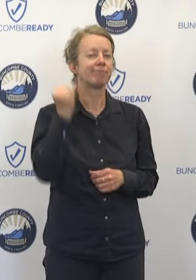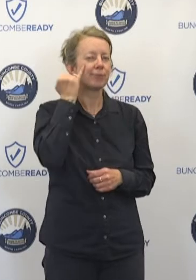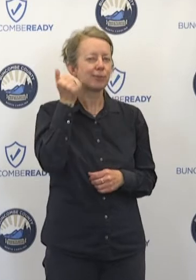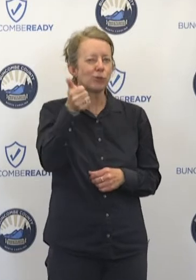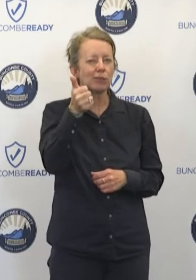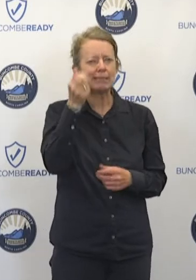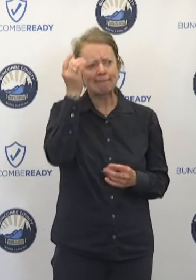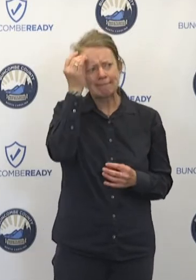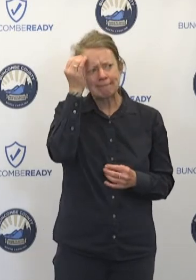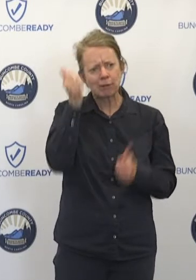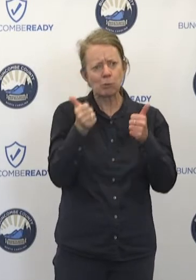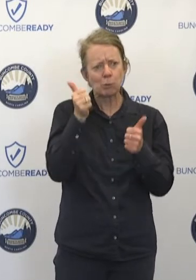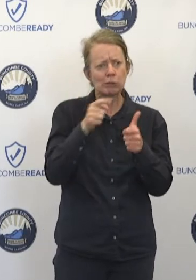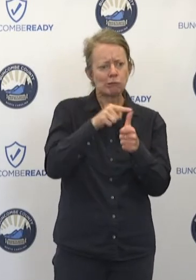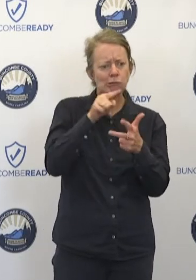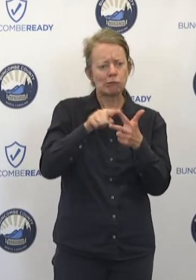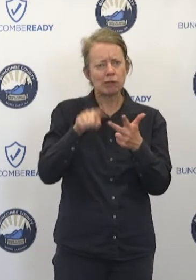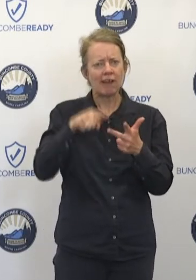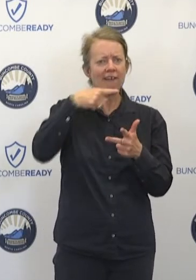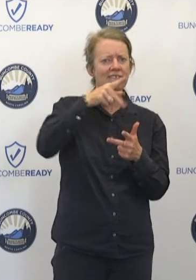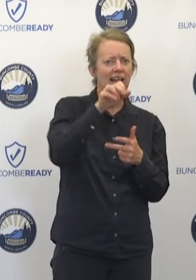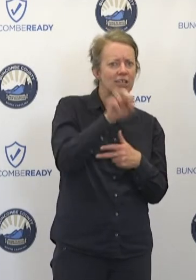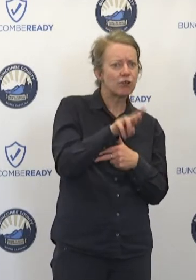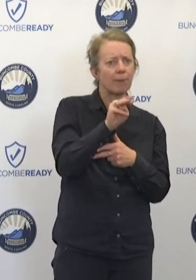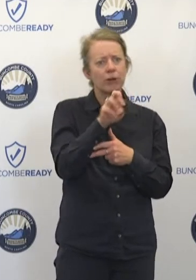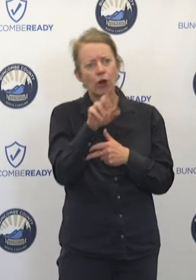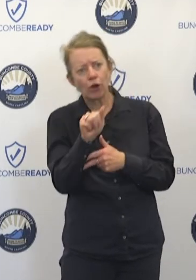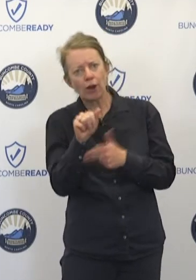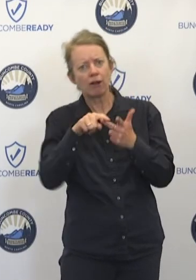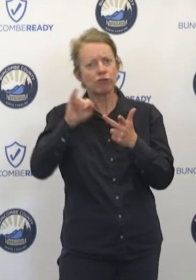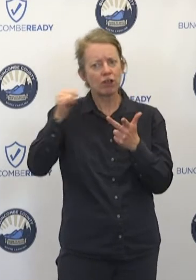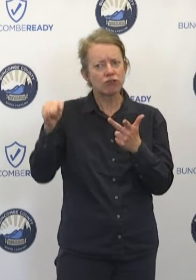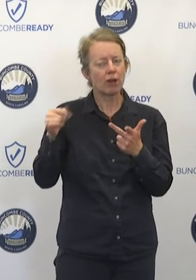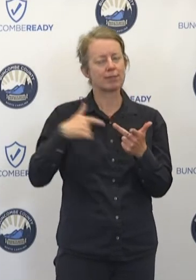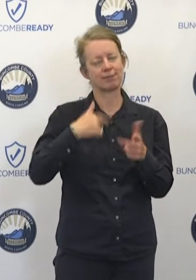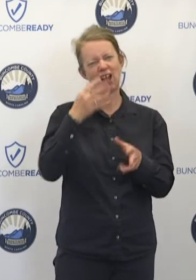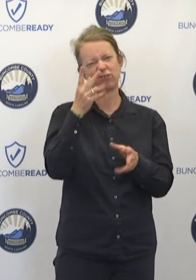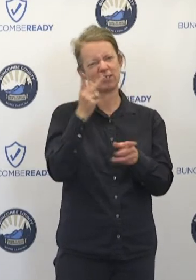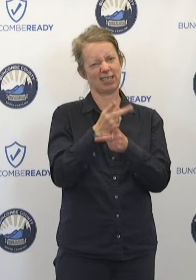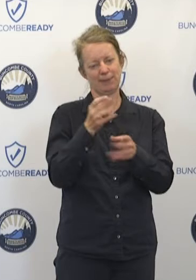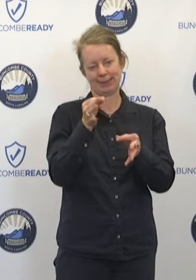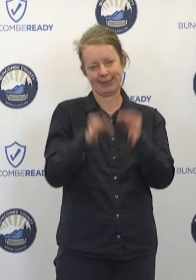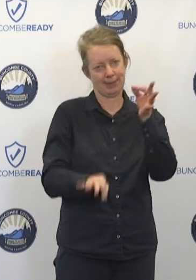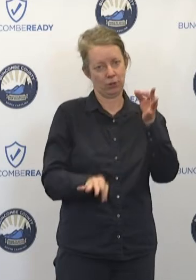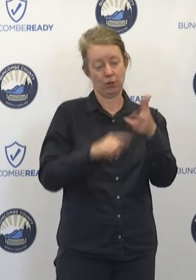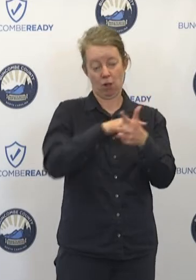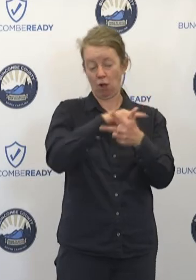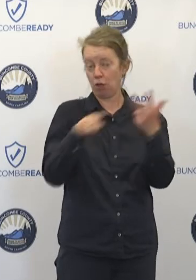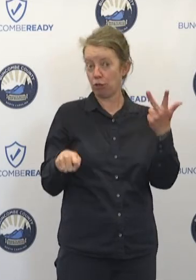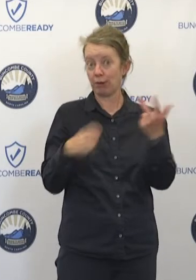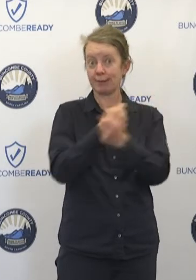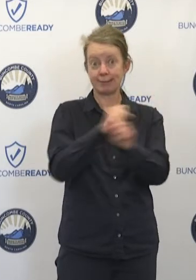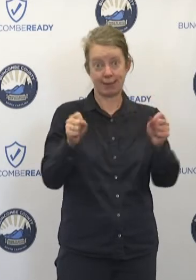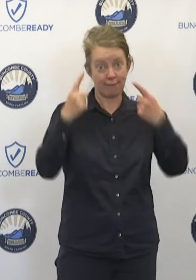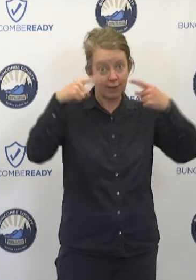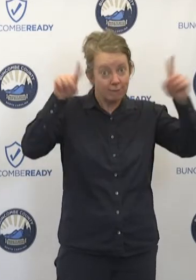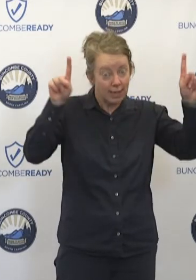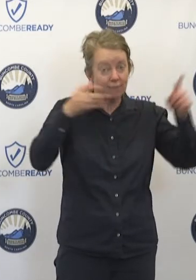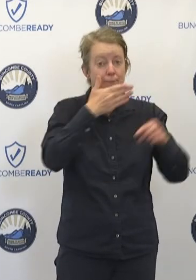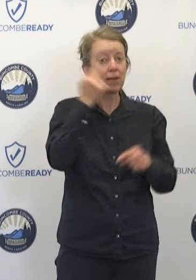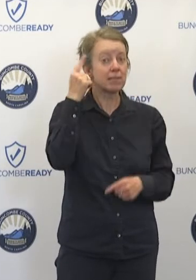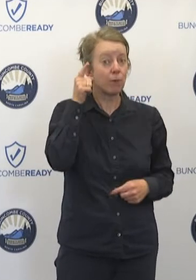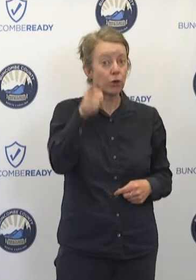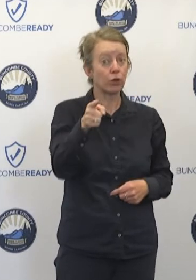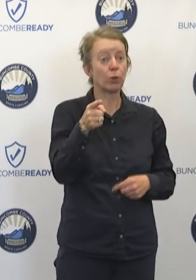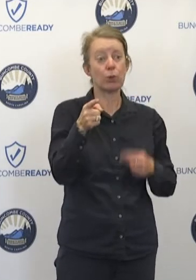which vaccine is best for you, I'll keep it simple. With all 3 vaccines being safe and effective, the best vaccine for you is the one available